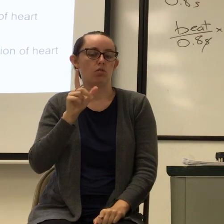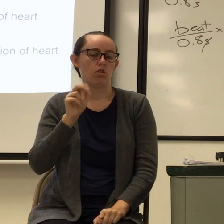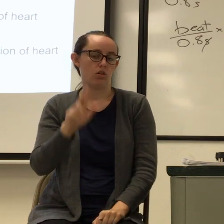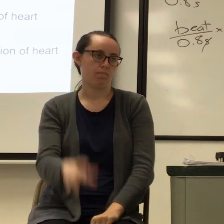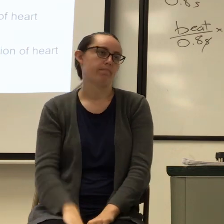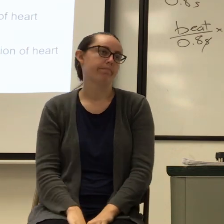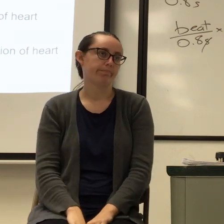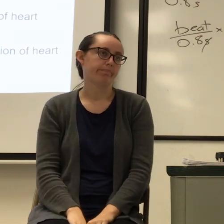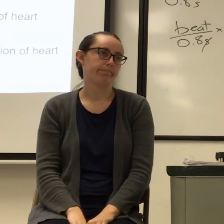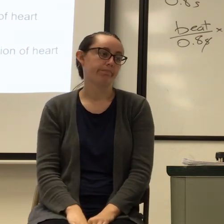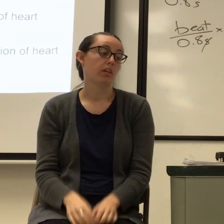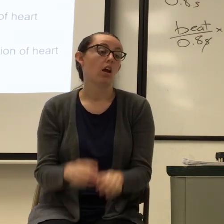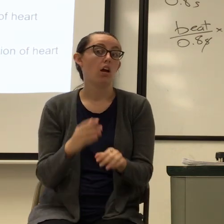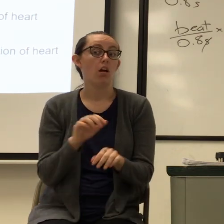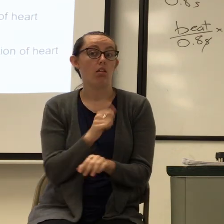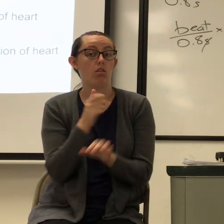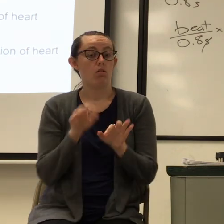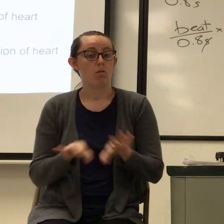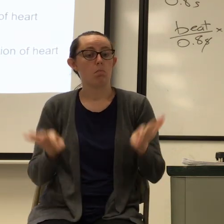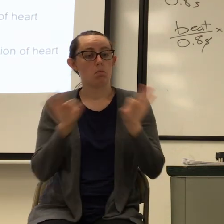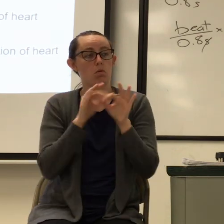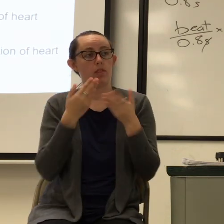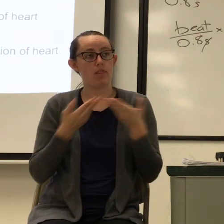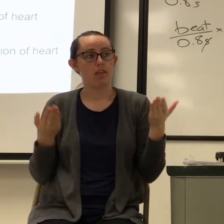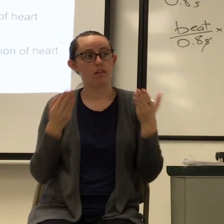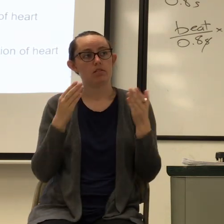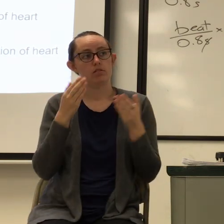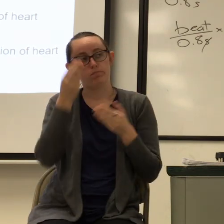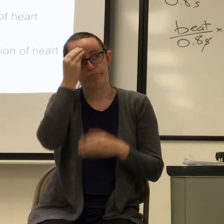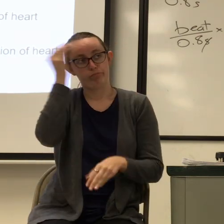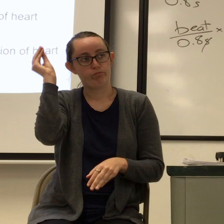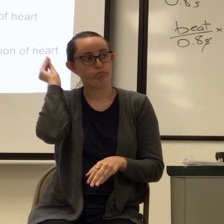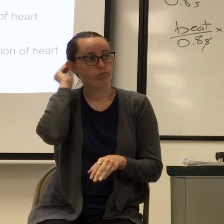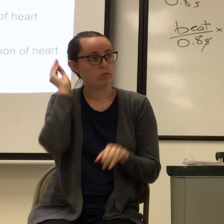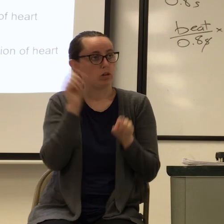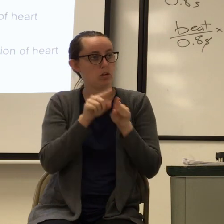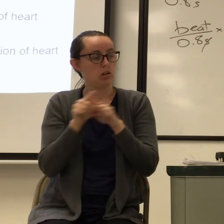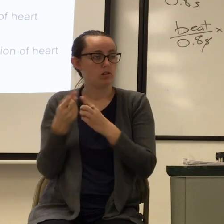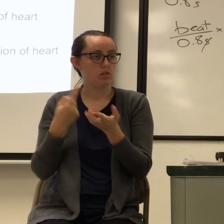through the cardiac cycle, besides diastole, systole,